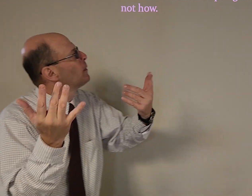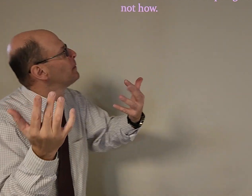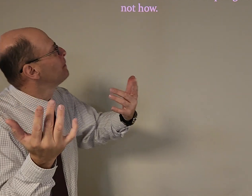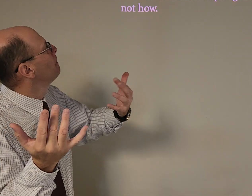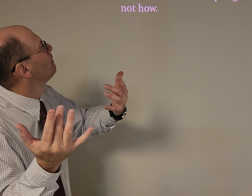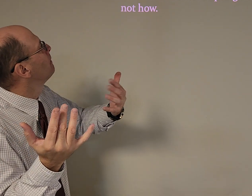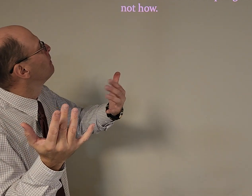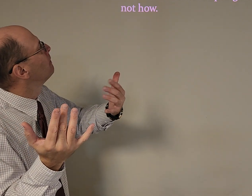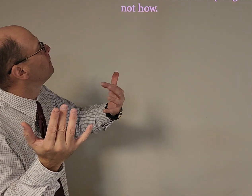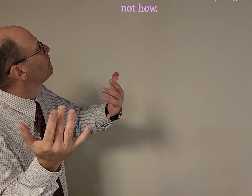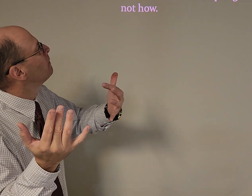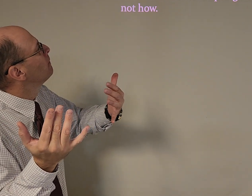hang on a minute,